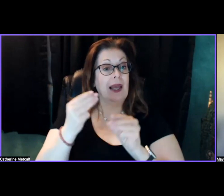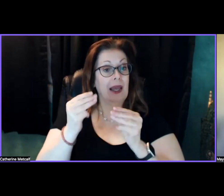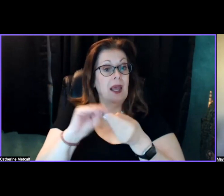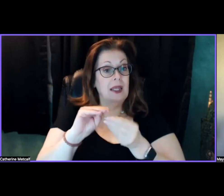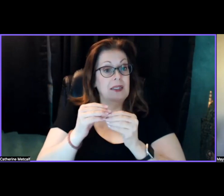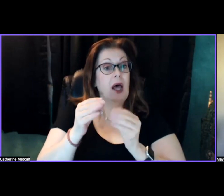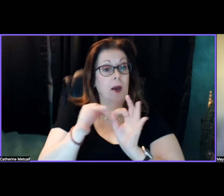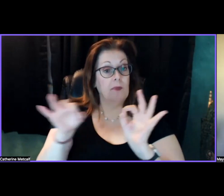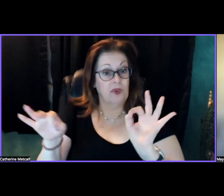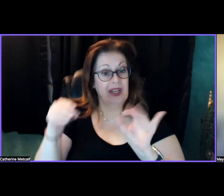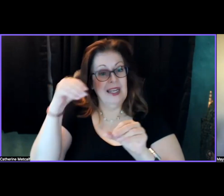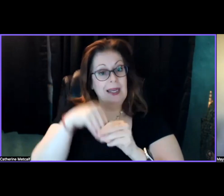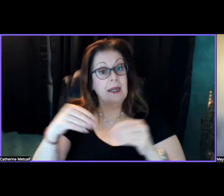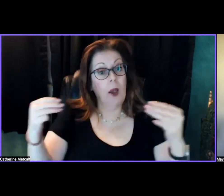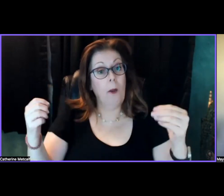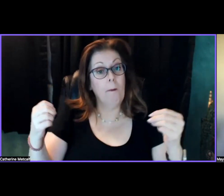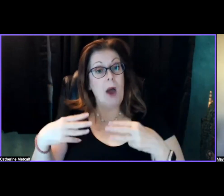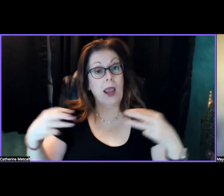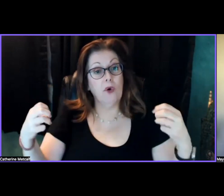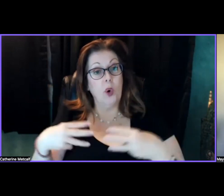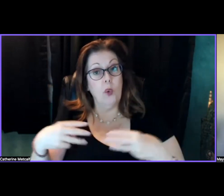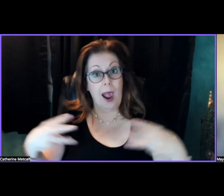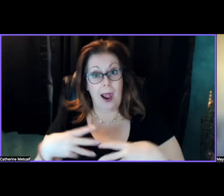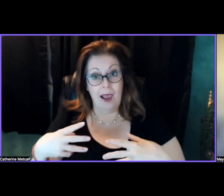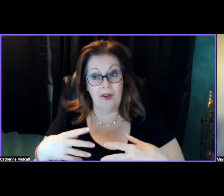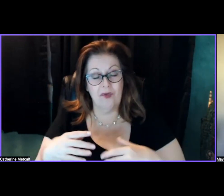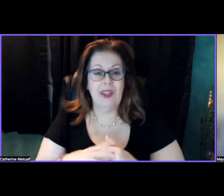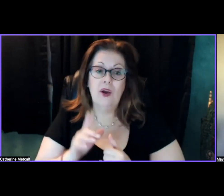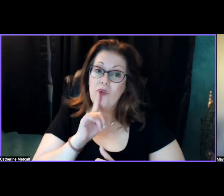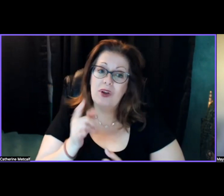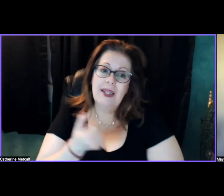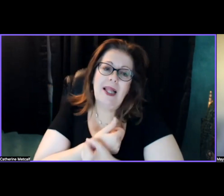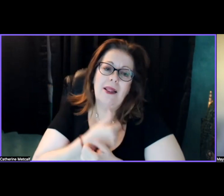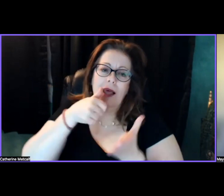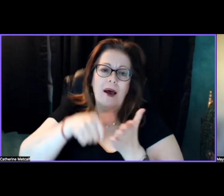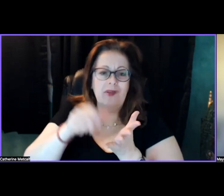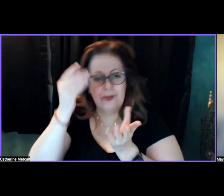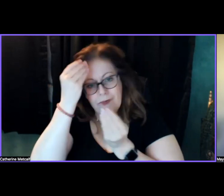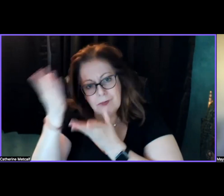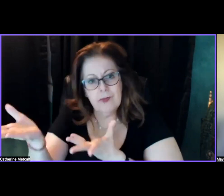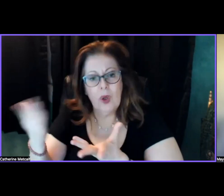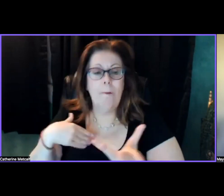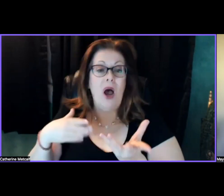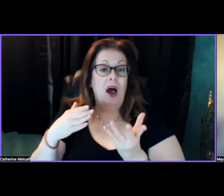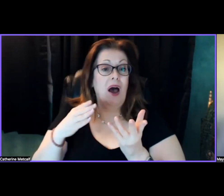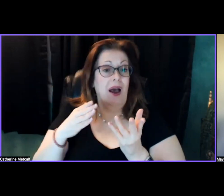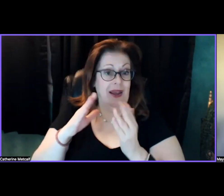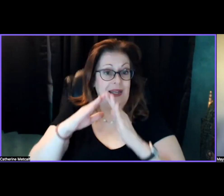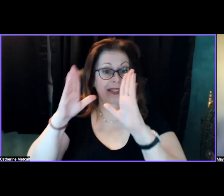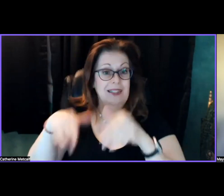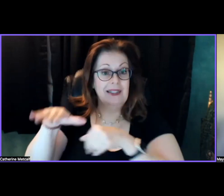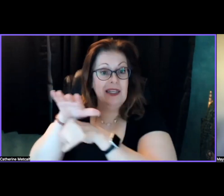Arab American girlhood, California, and really is just a love letter to my neighborhoods on this continent and the